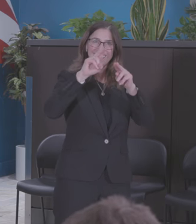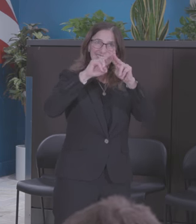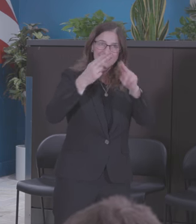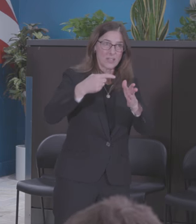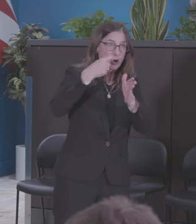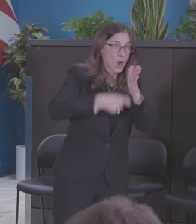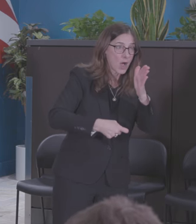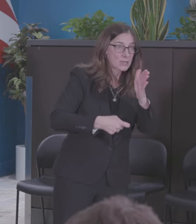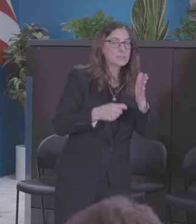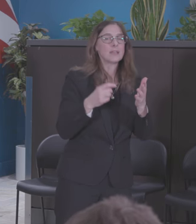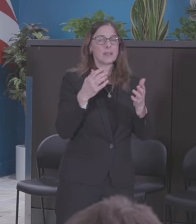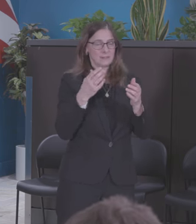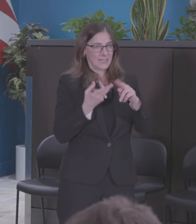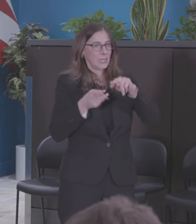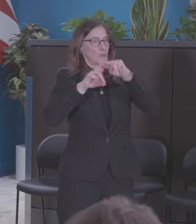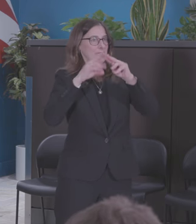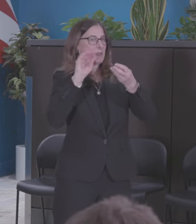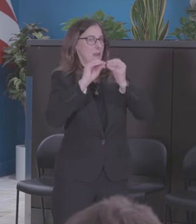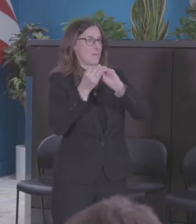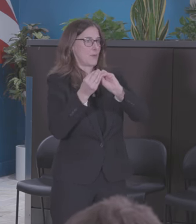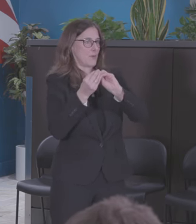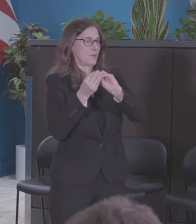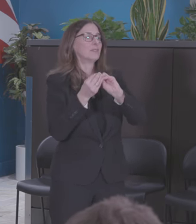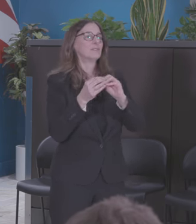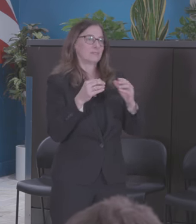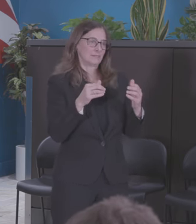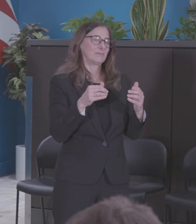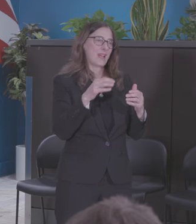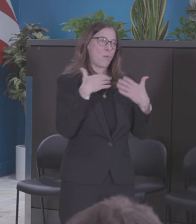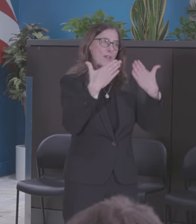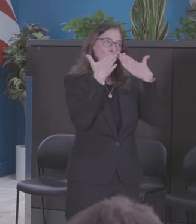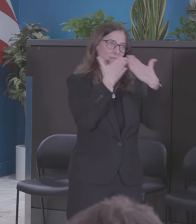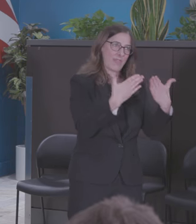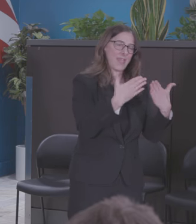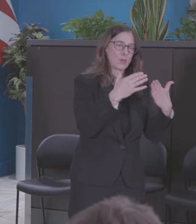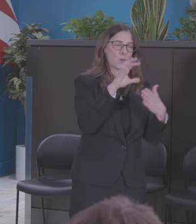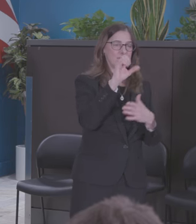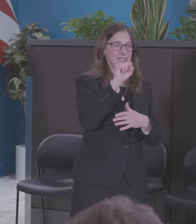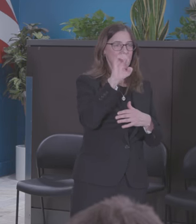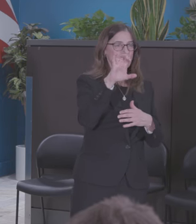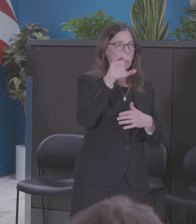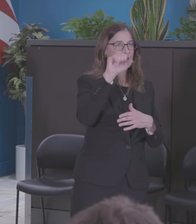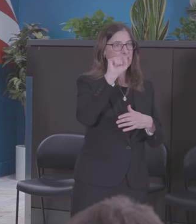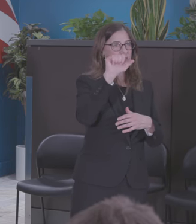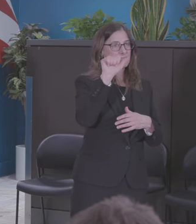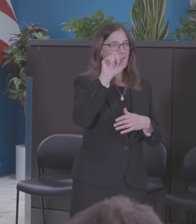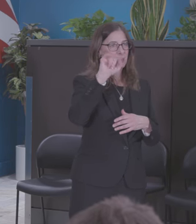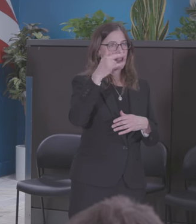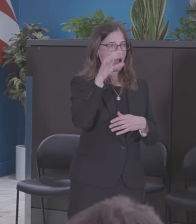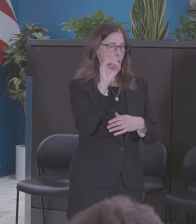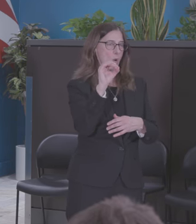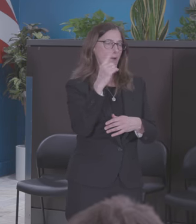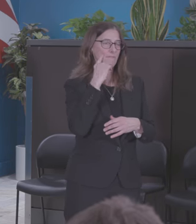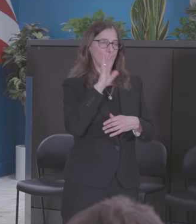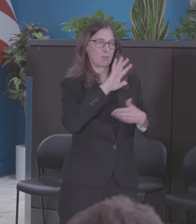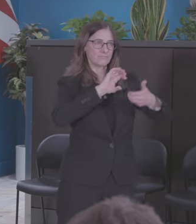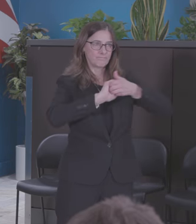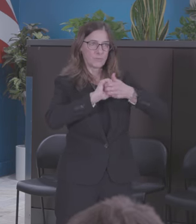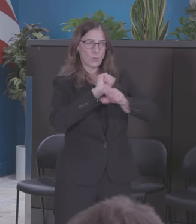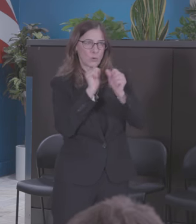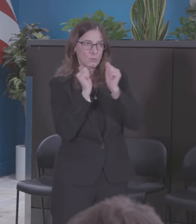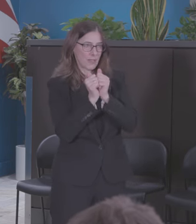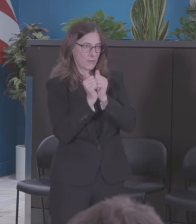thank Secretary Santiago for his partnership in this endeavor. And I want to thank you for your service to our country. With